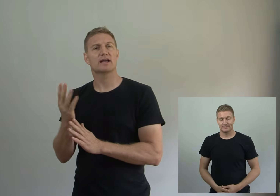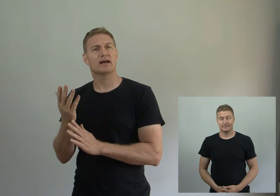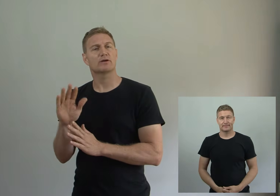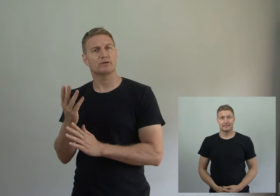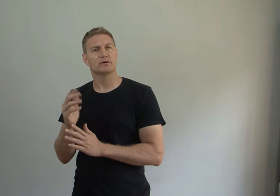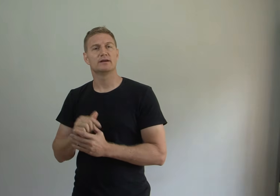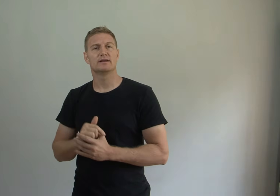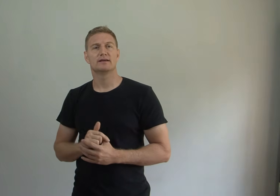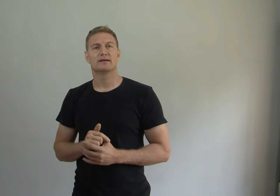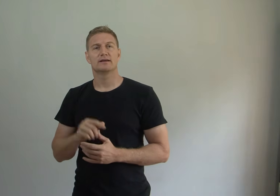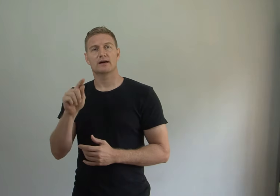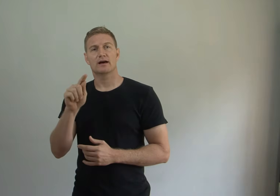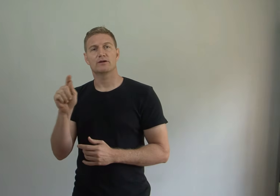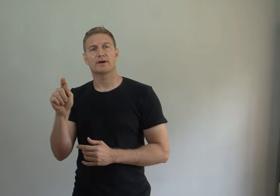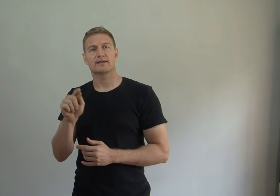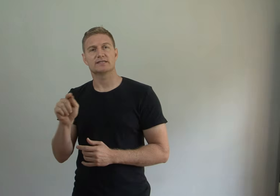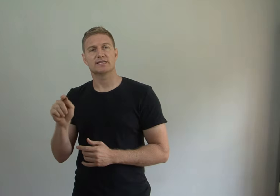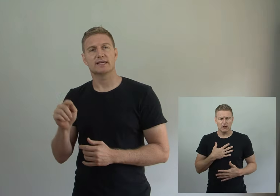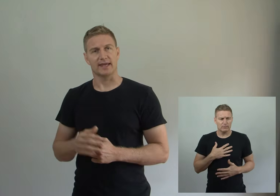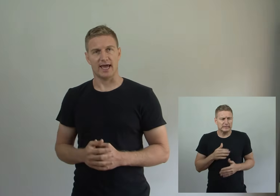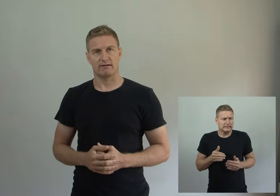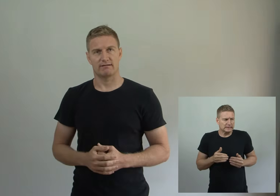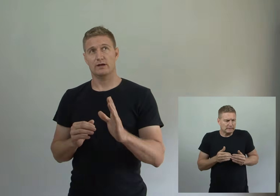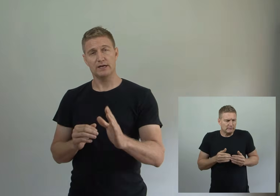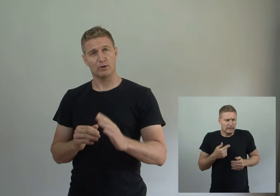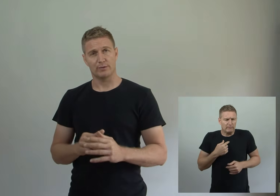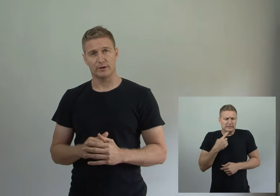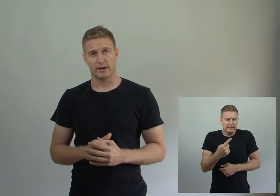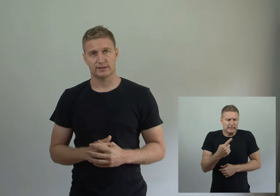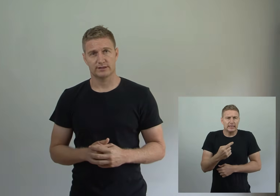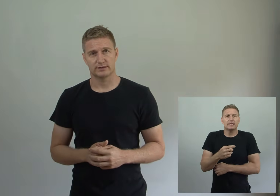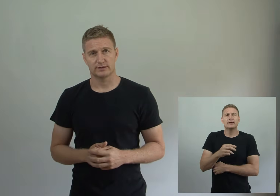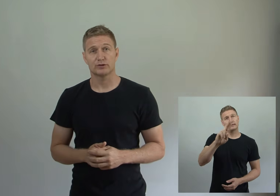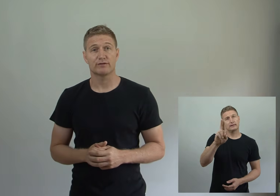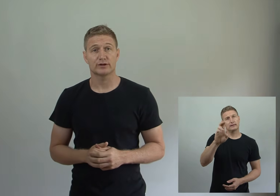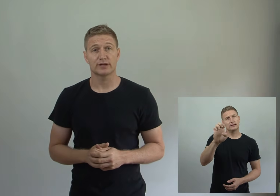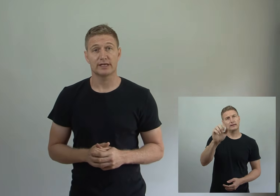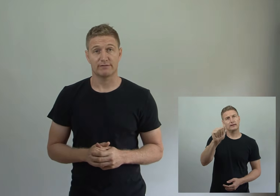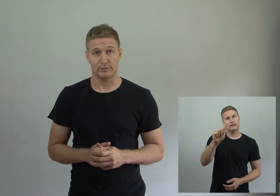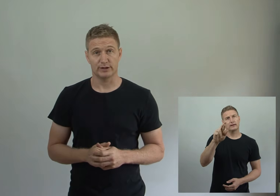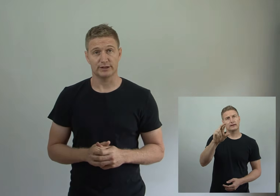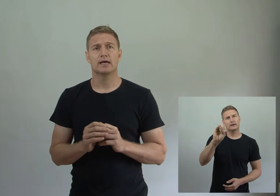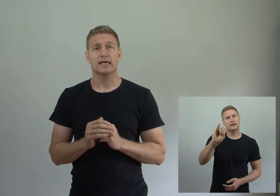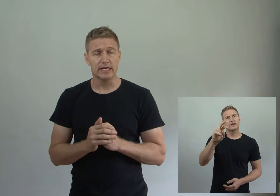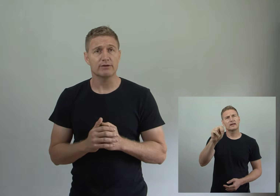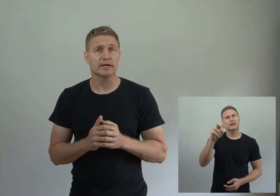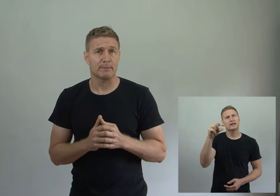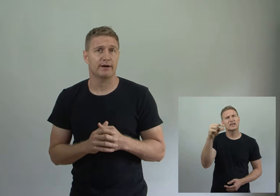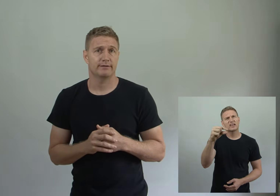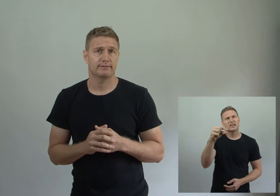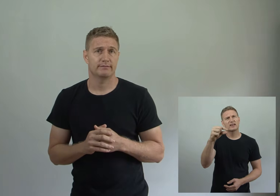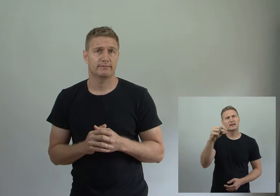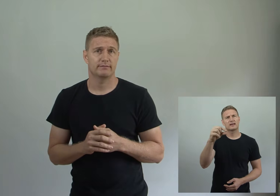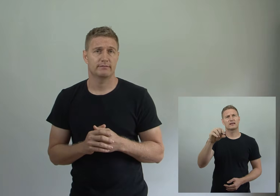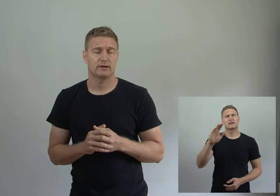Doesn't matter how you make the Z in the air. Inappropriate ways to refer to the deaf community. Hearing impaired.